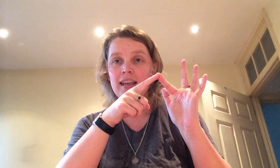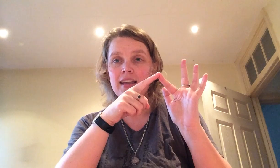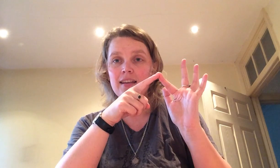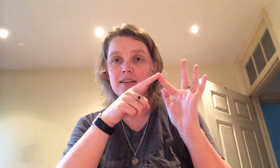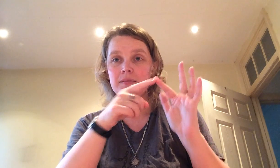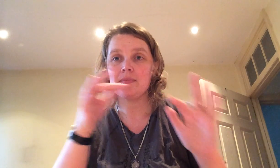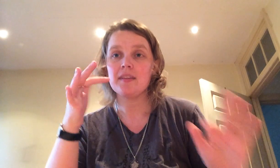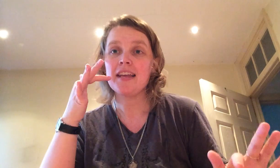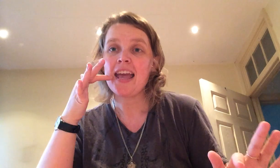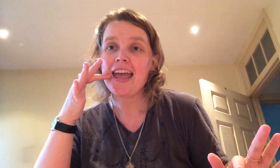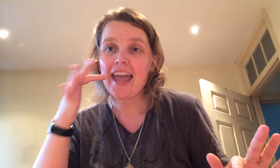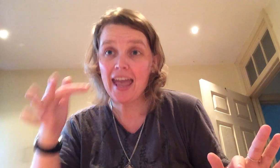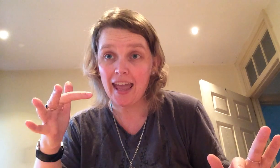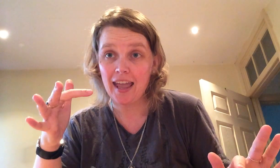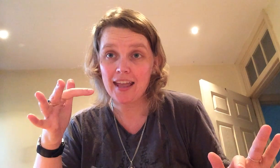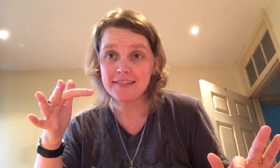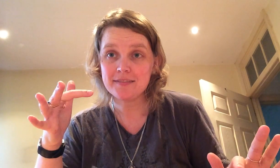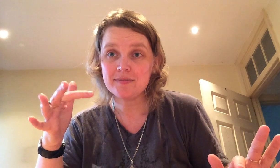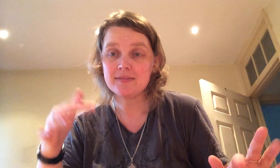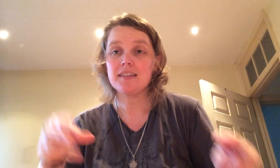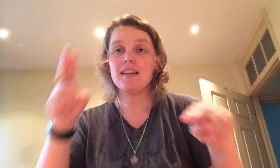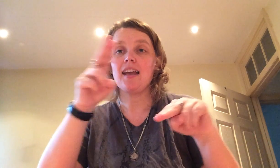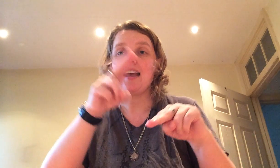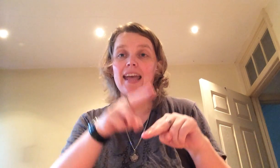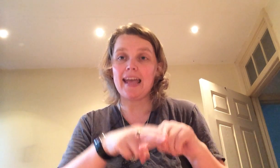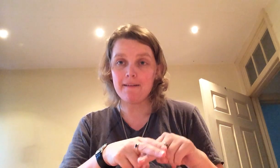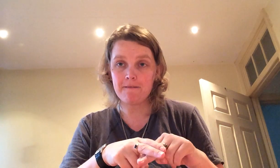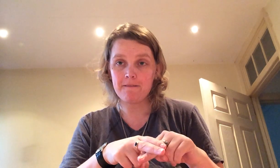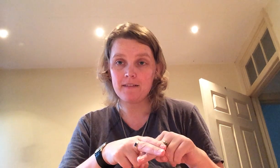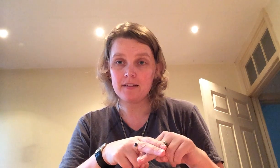E, E, F,